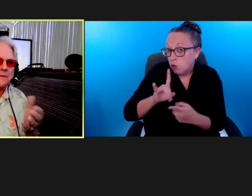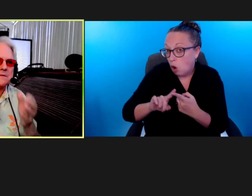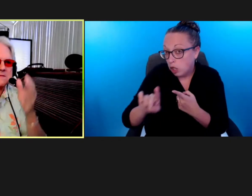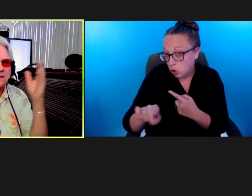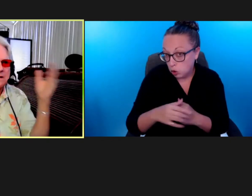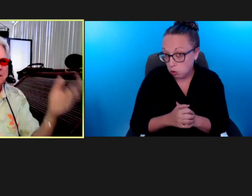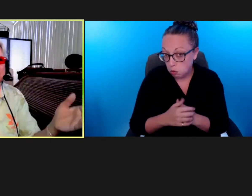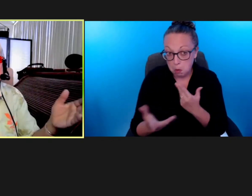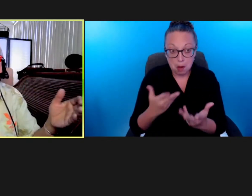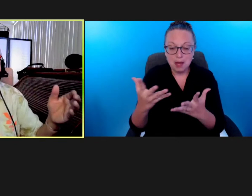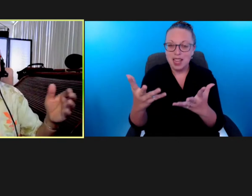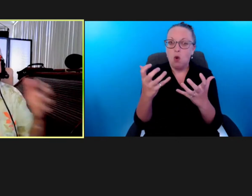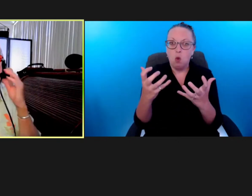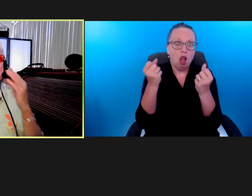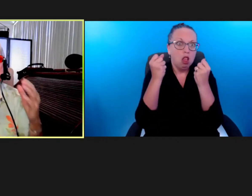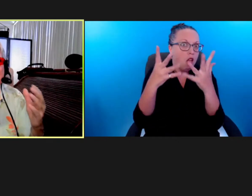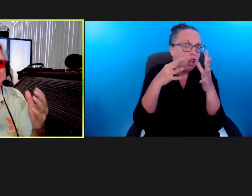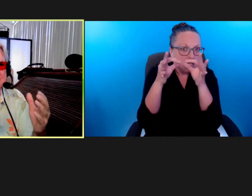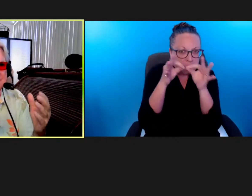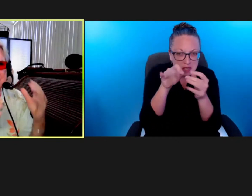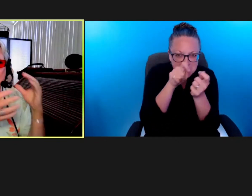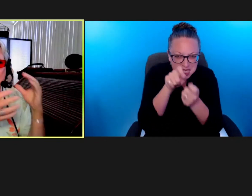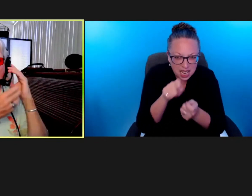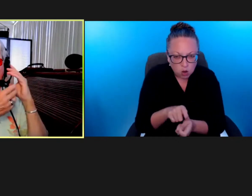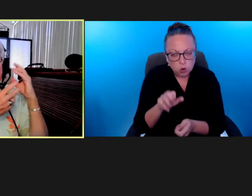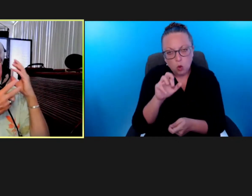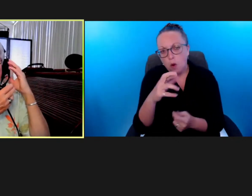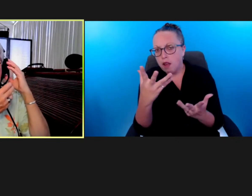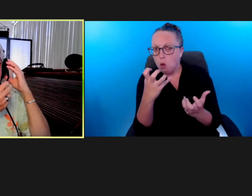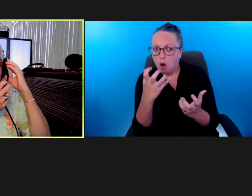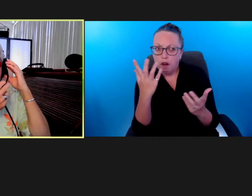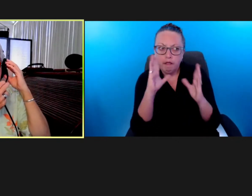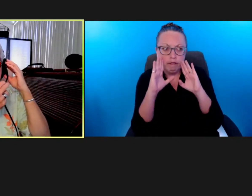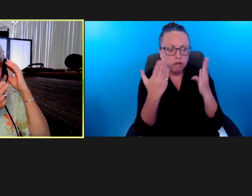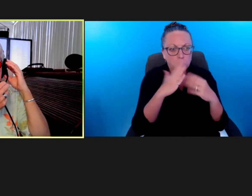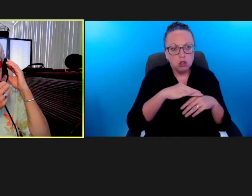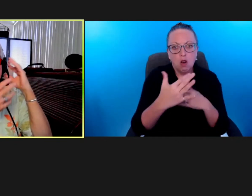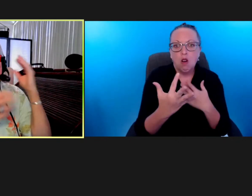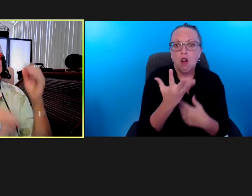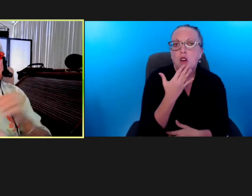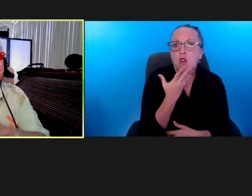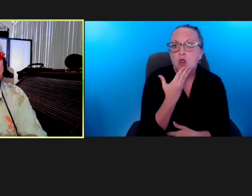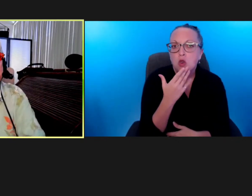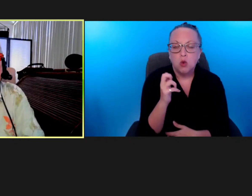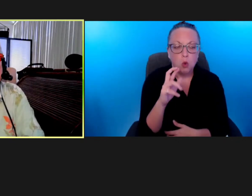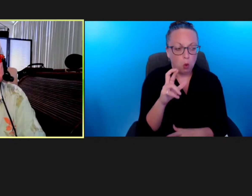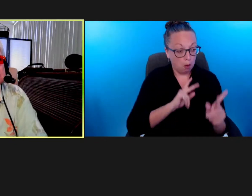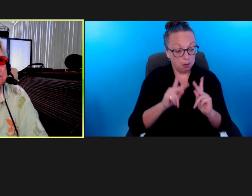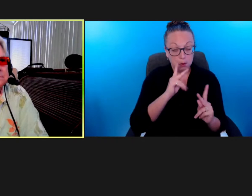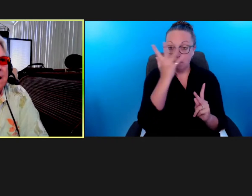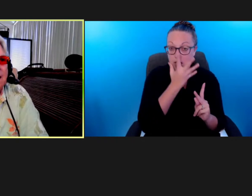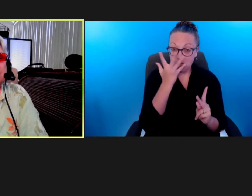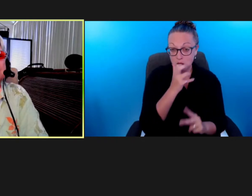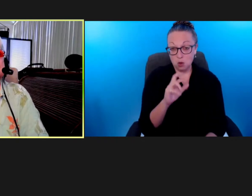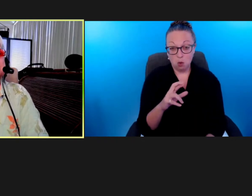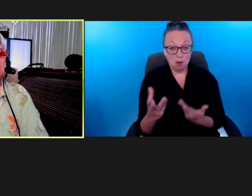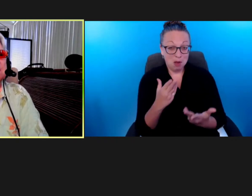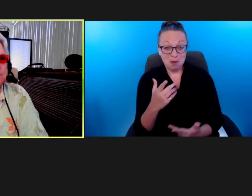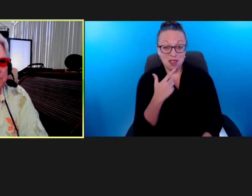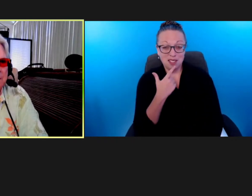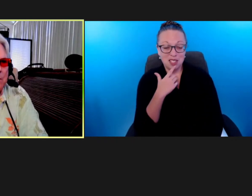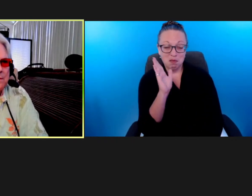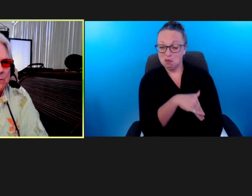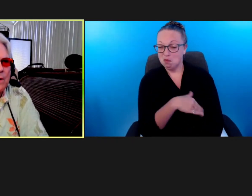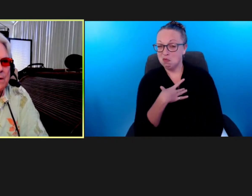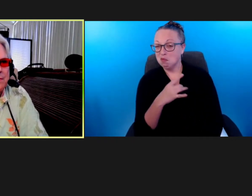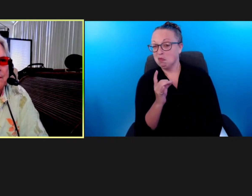you to focus on colors or people's faces, or they may not want you to describe anything at all. I've heard it said